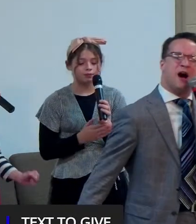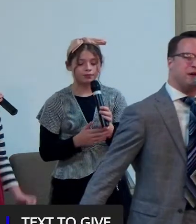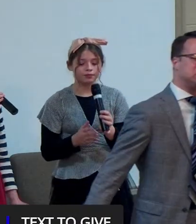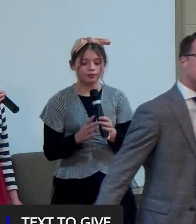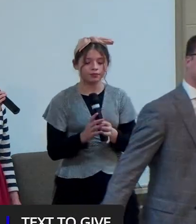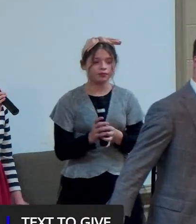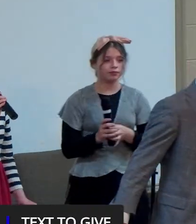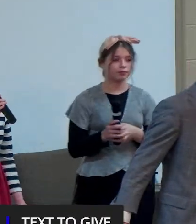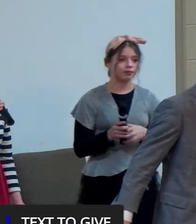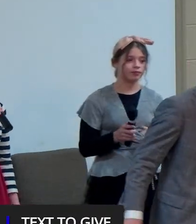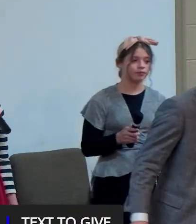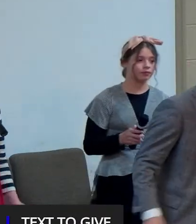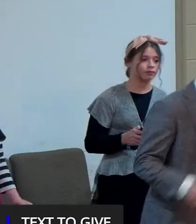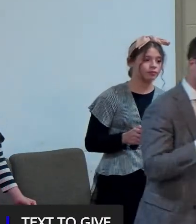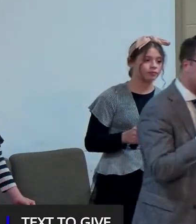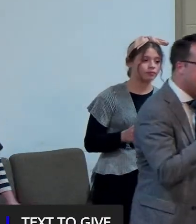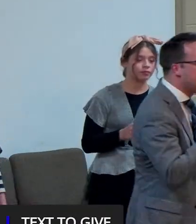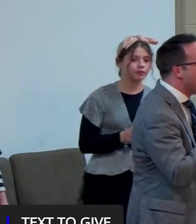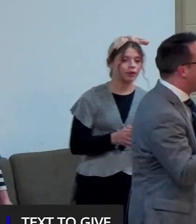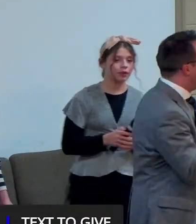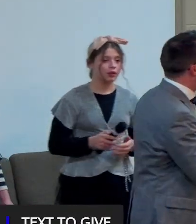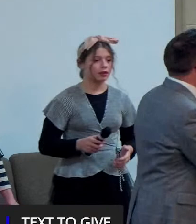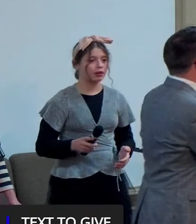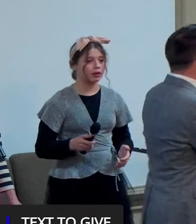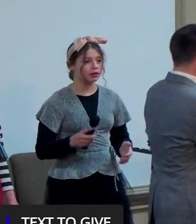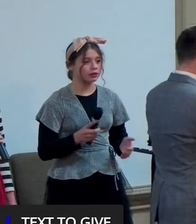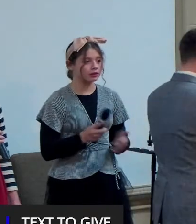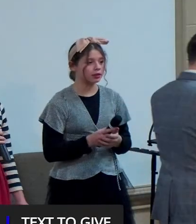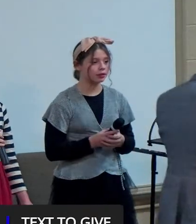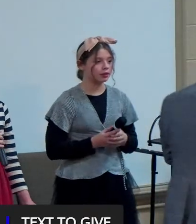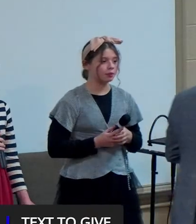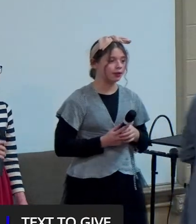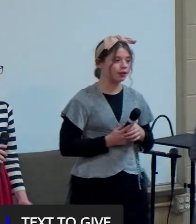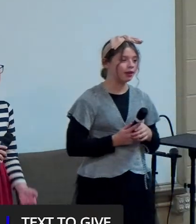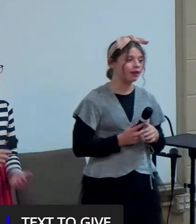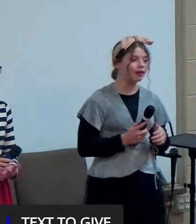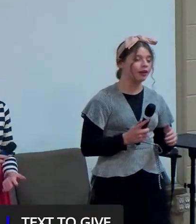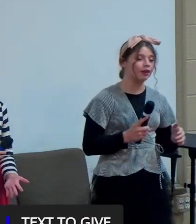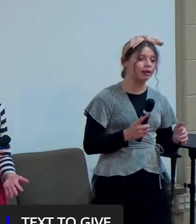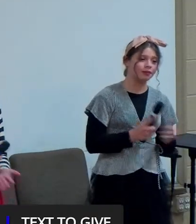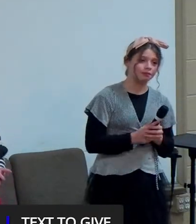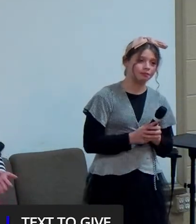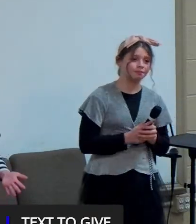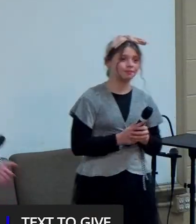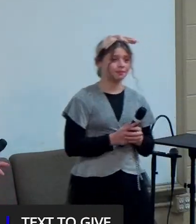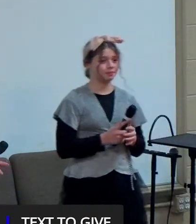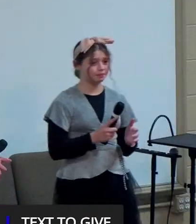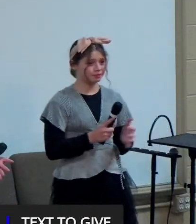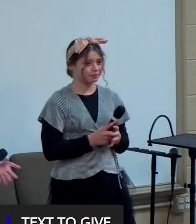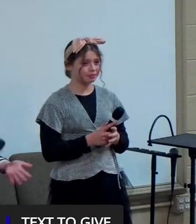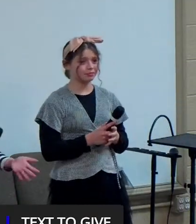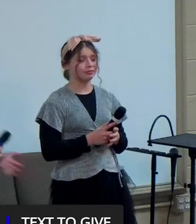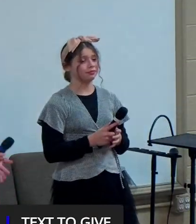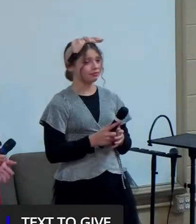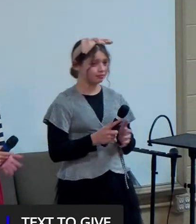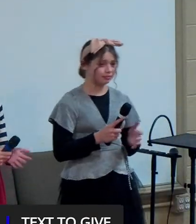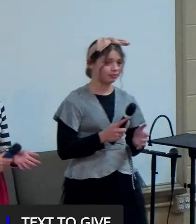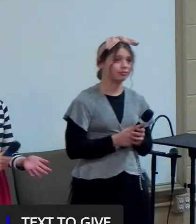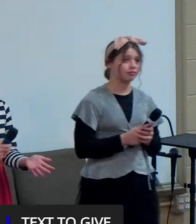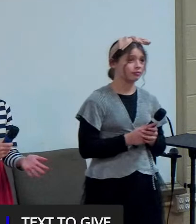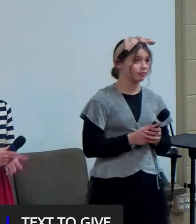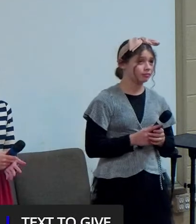Somebody help me sing that verse again. Somebody say it. Well, I can take the pain. Oh,